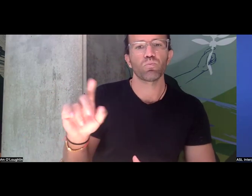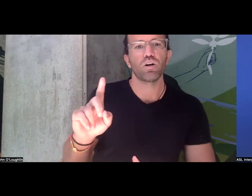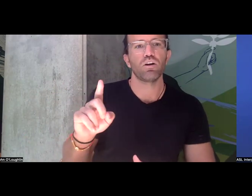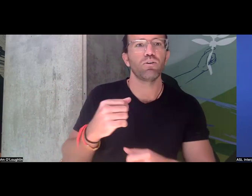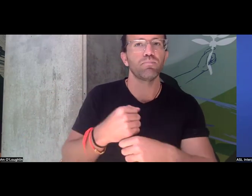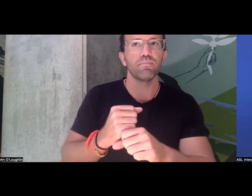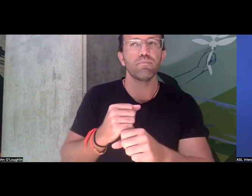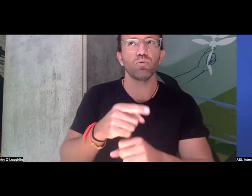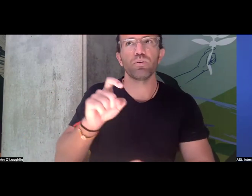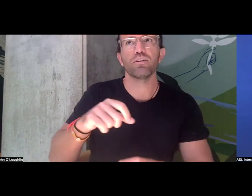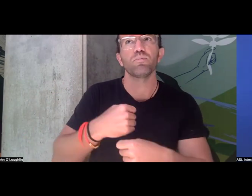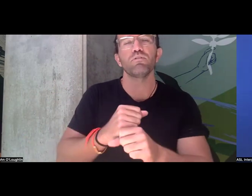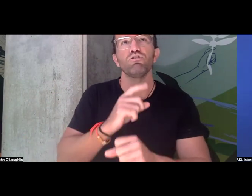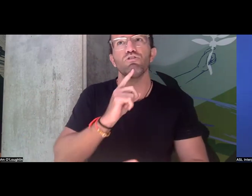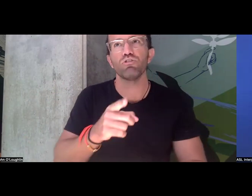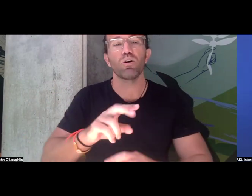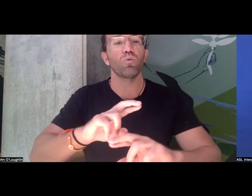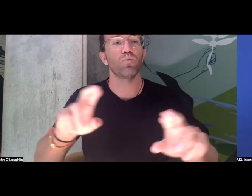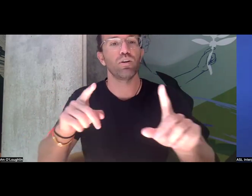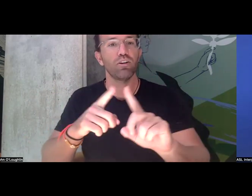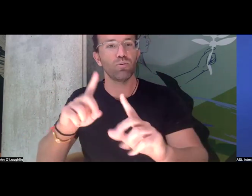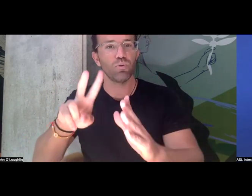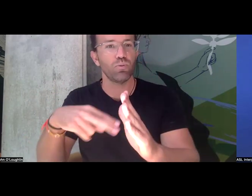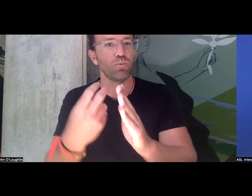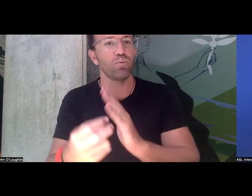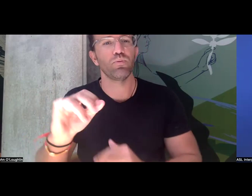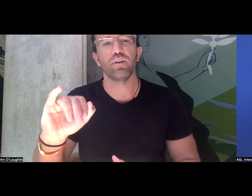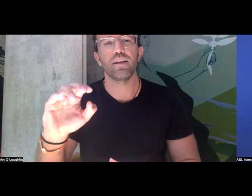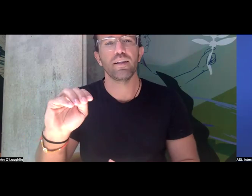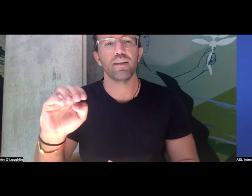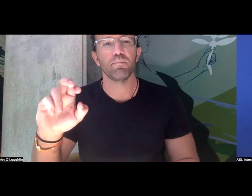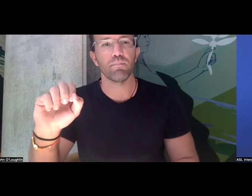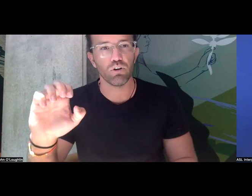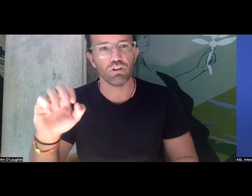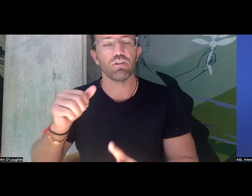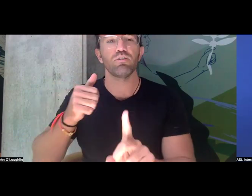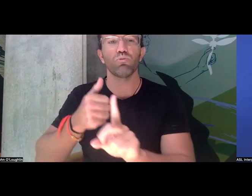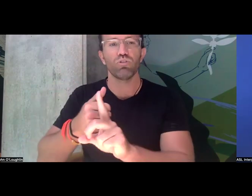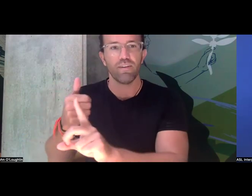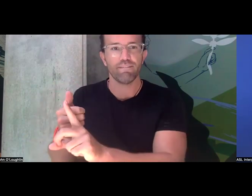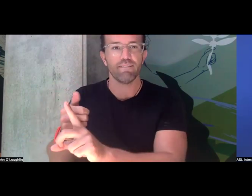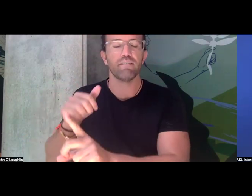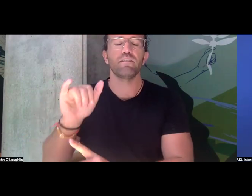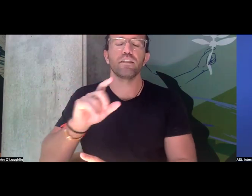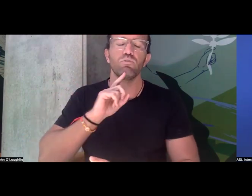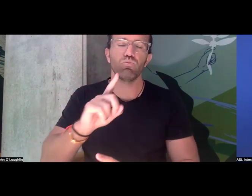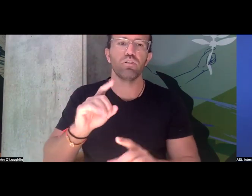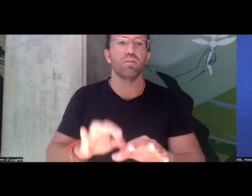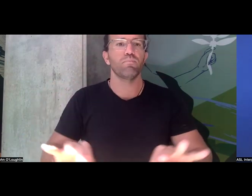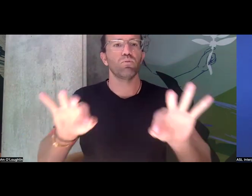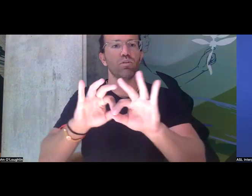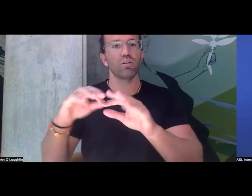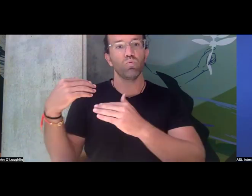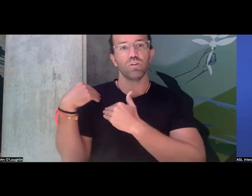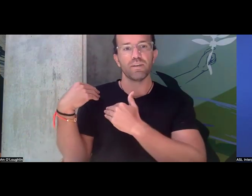level of ASL 1. That's where you need to make sure that you are ready to go ahead and immerse